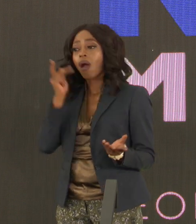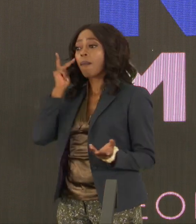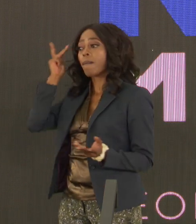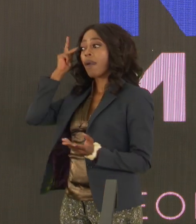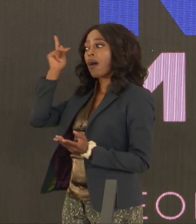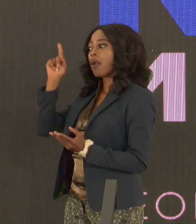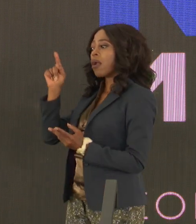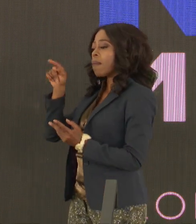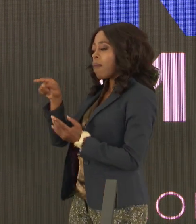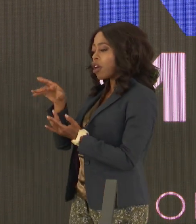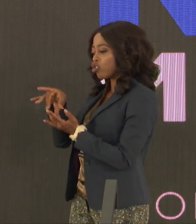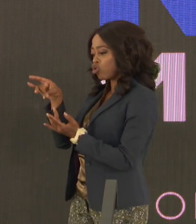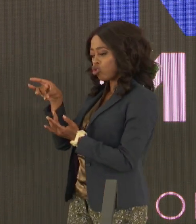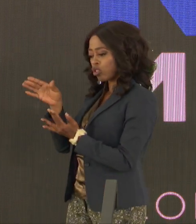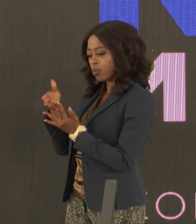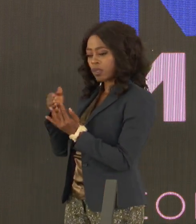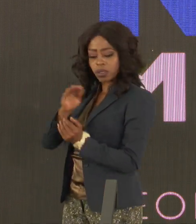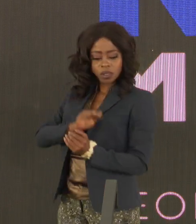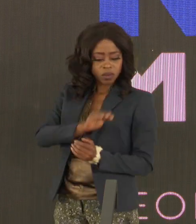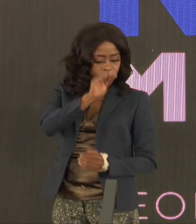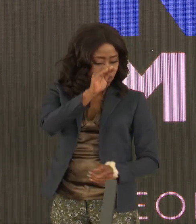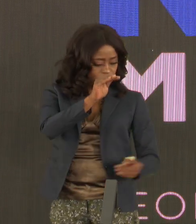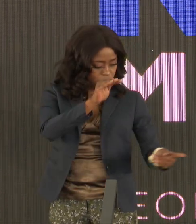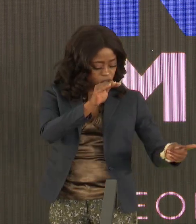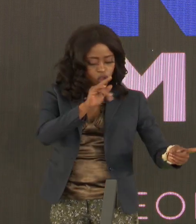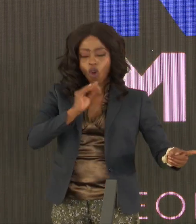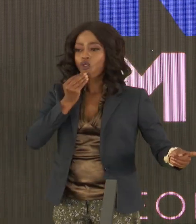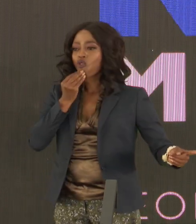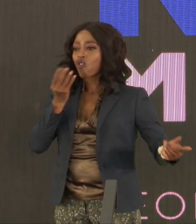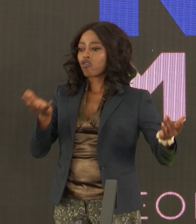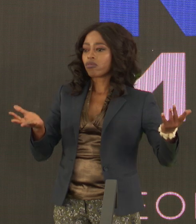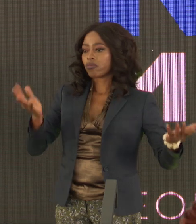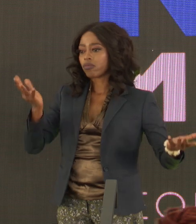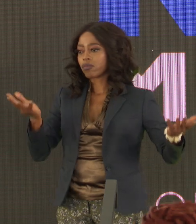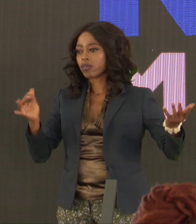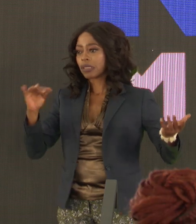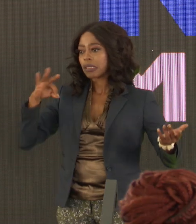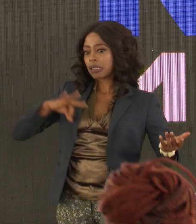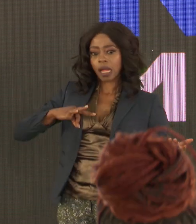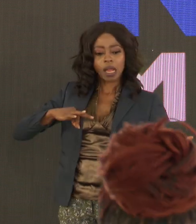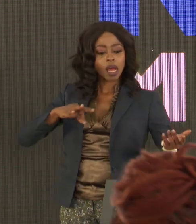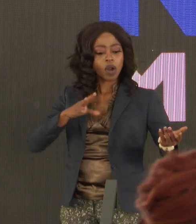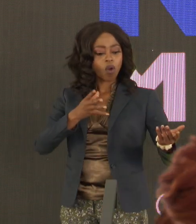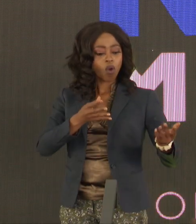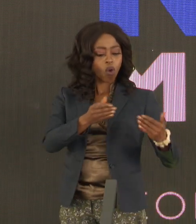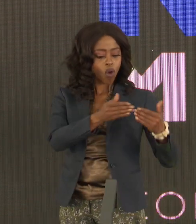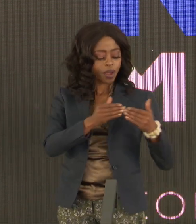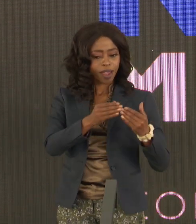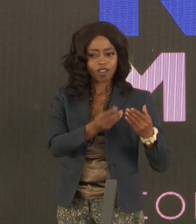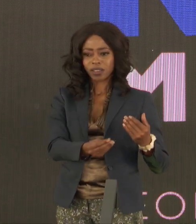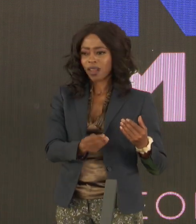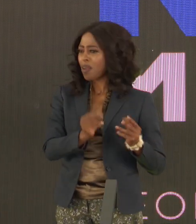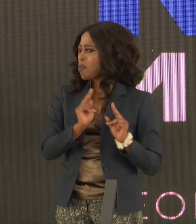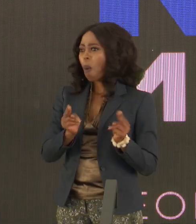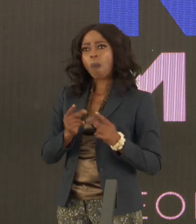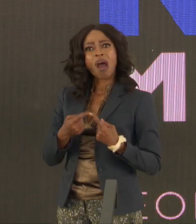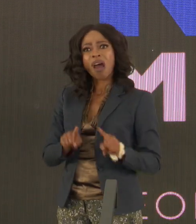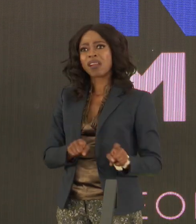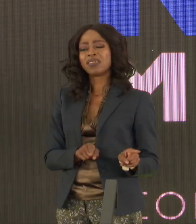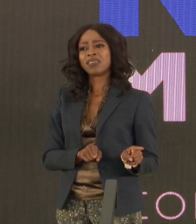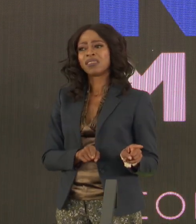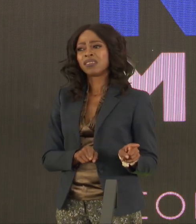are forced to choose between raising them and putting food on the table. These things are not normal.